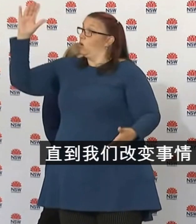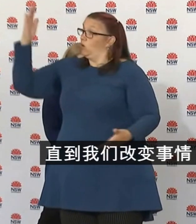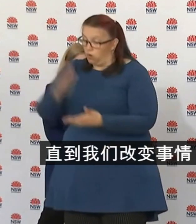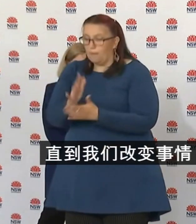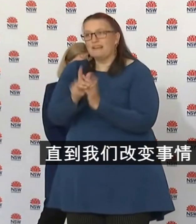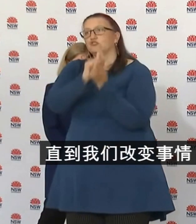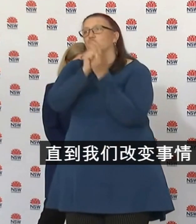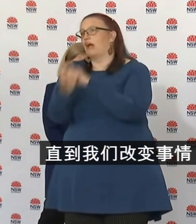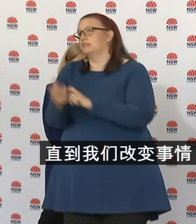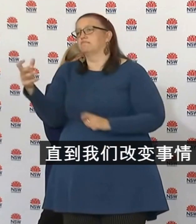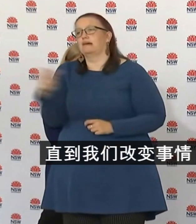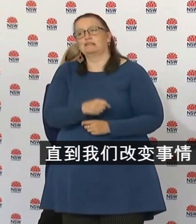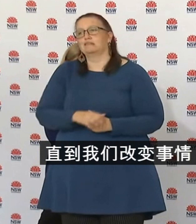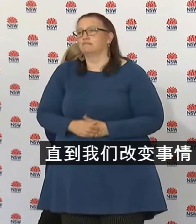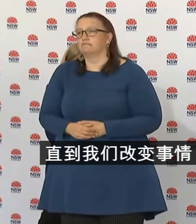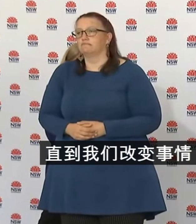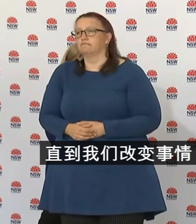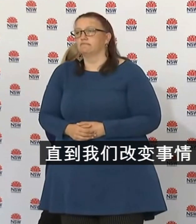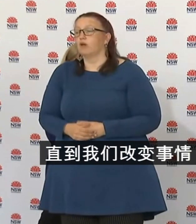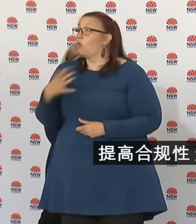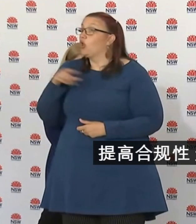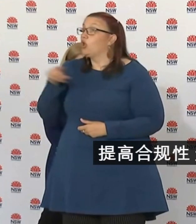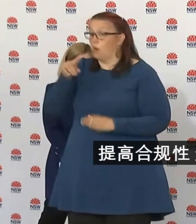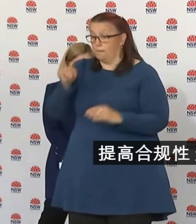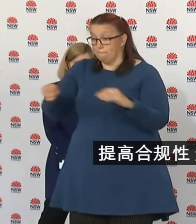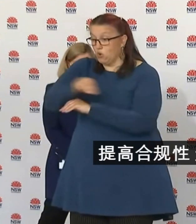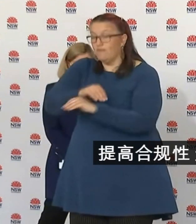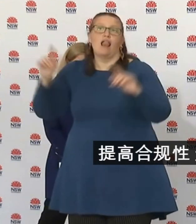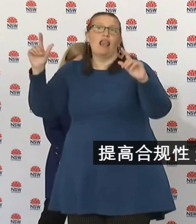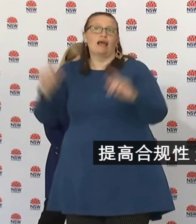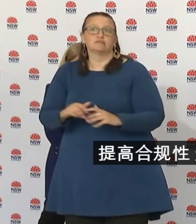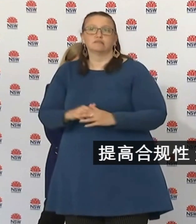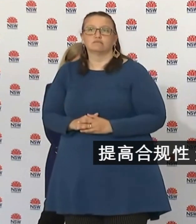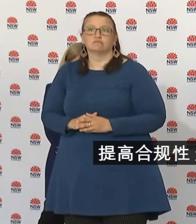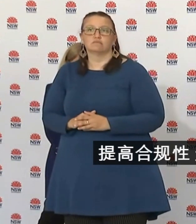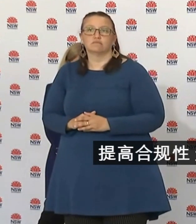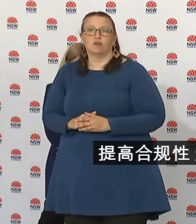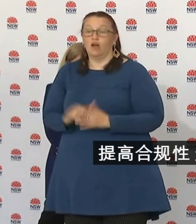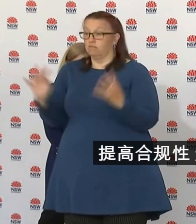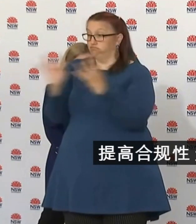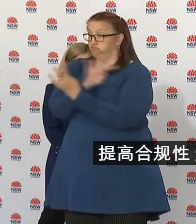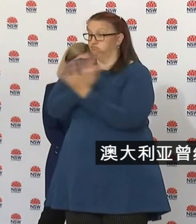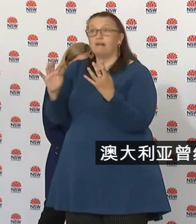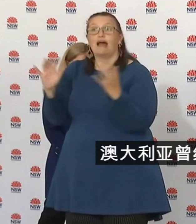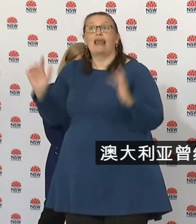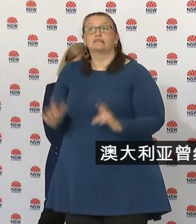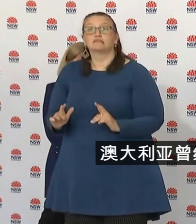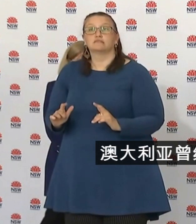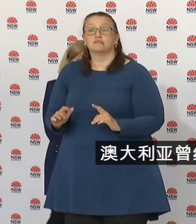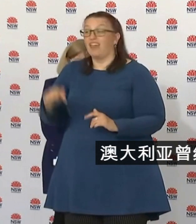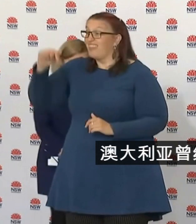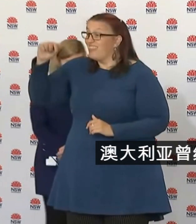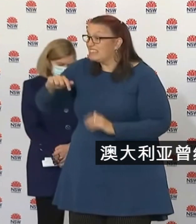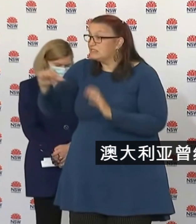that's why reducing activity, reducing mobility, increasing compliance, these harsher measures are the harshest Australia has